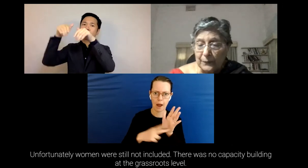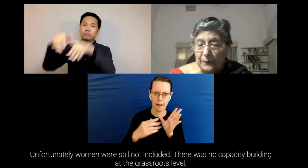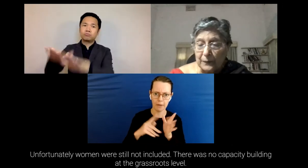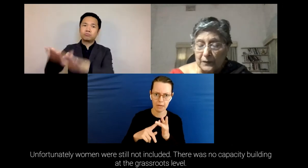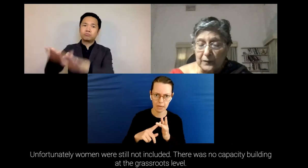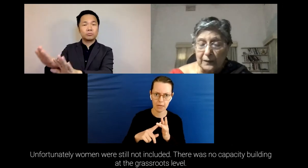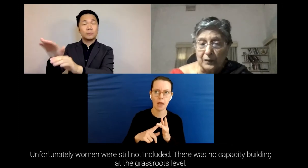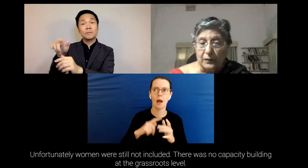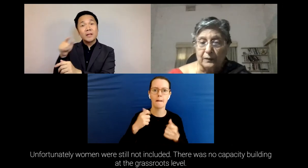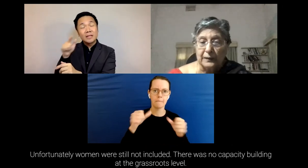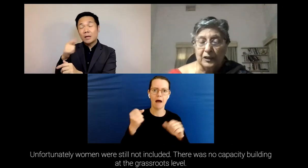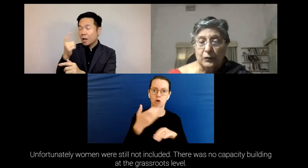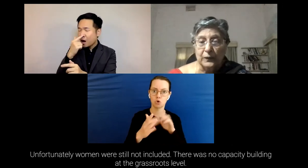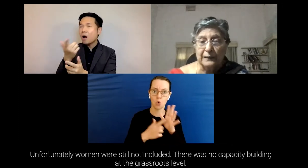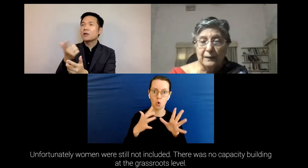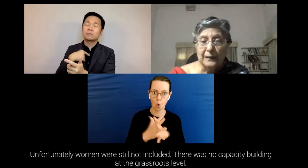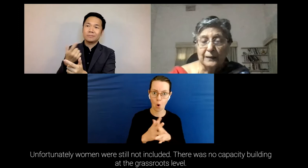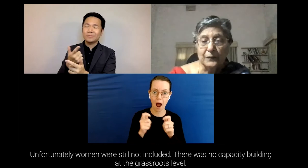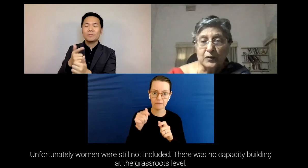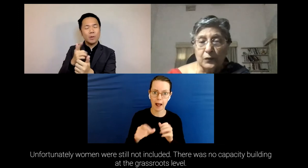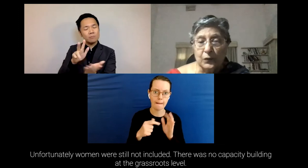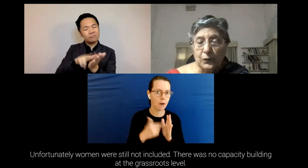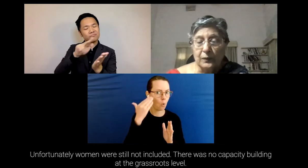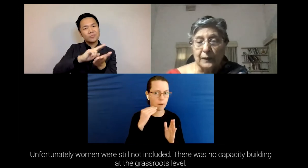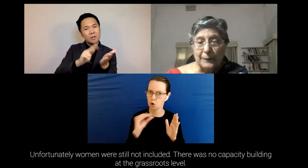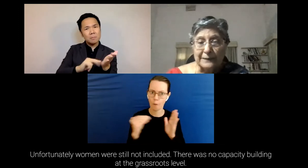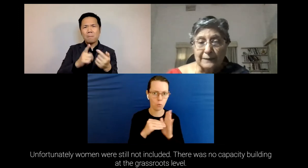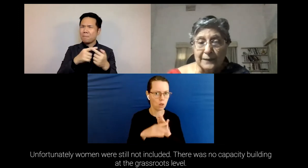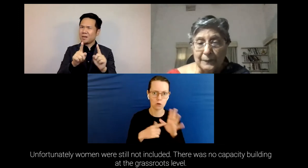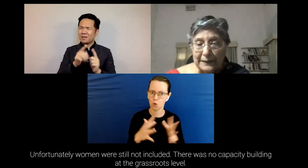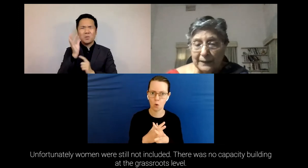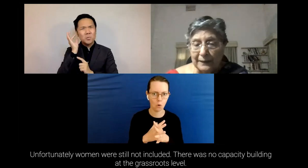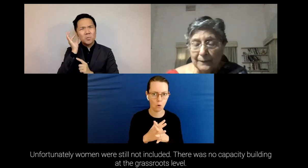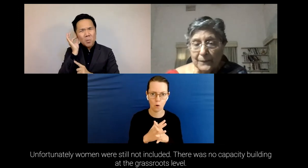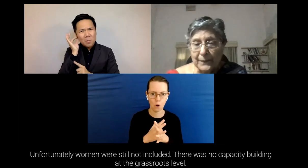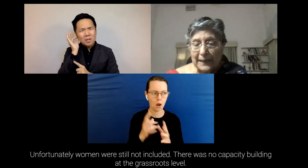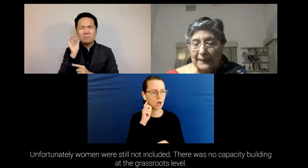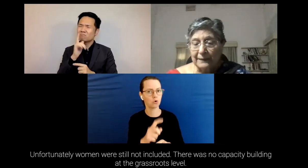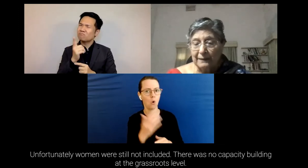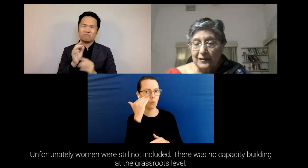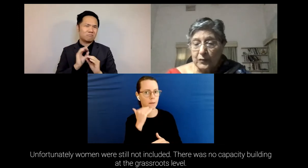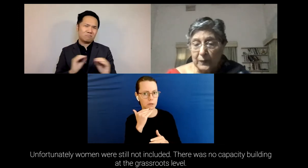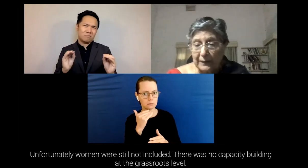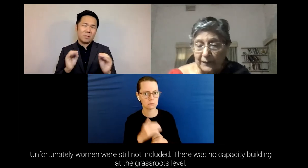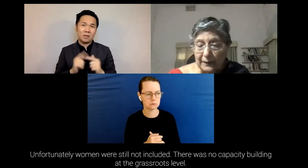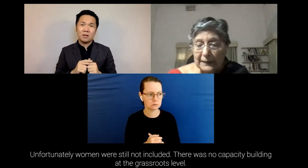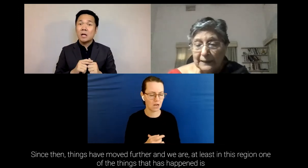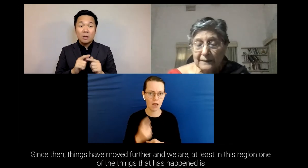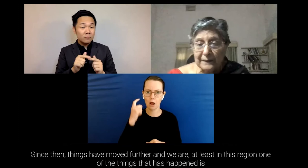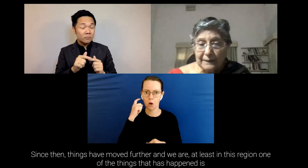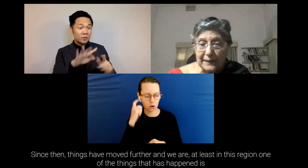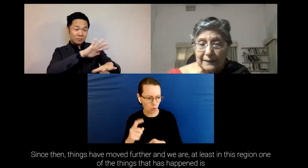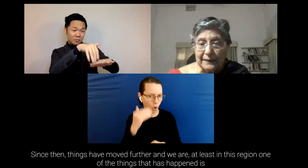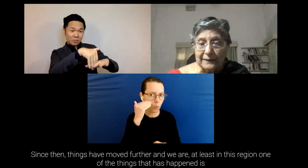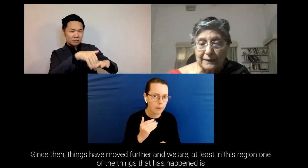unfortunately, women were still not included. There was no capacity building at the grassroots level.